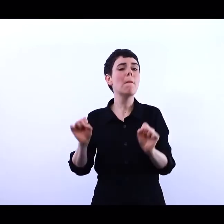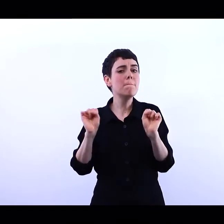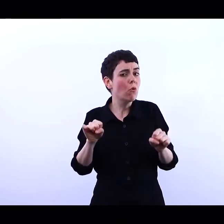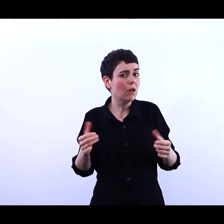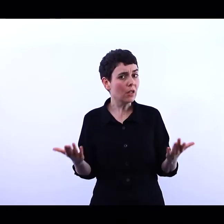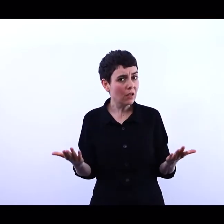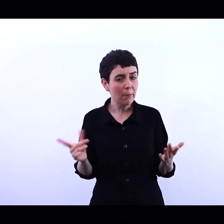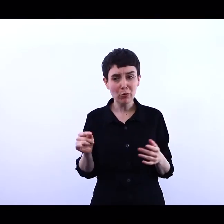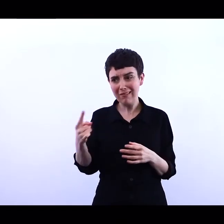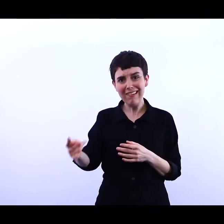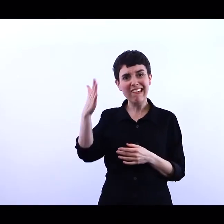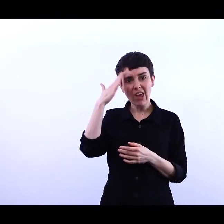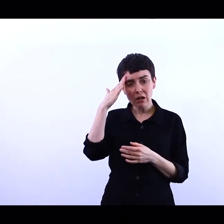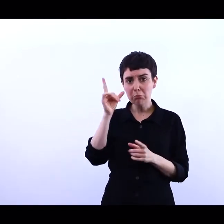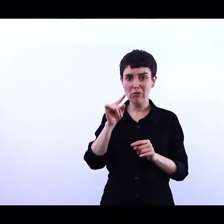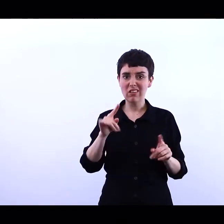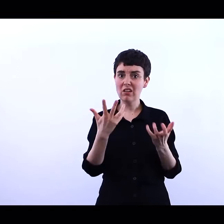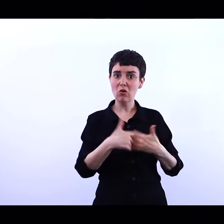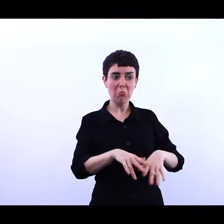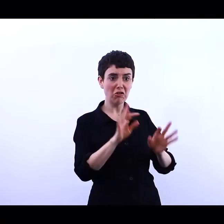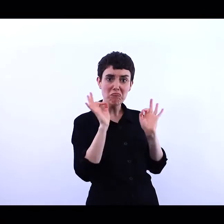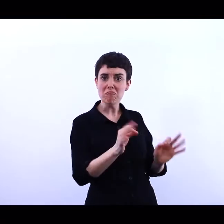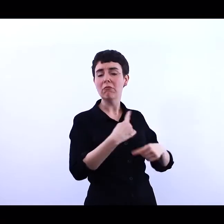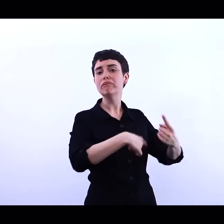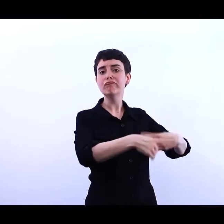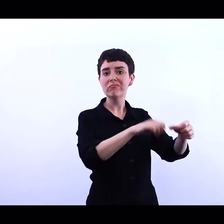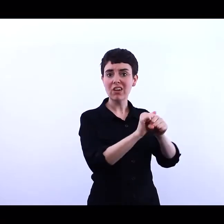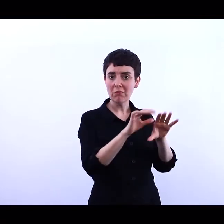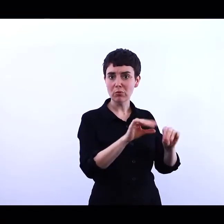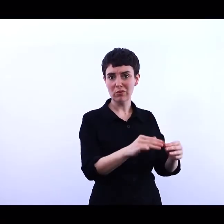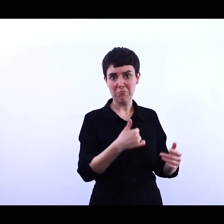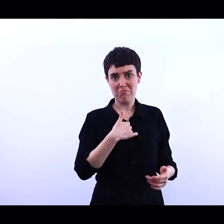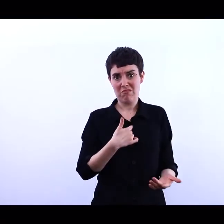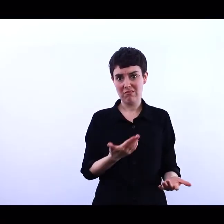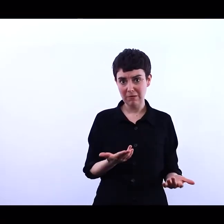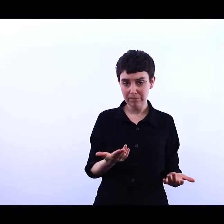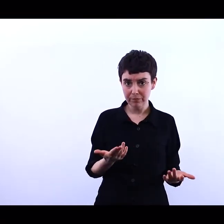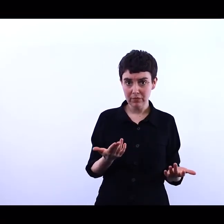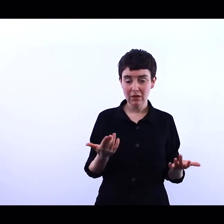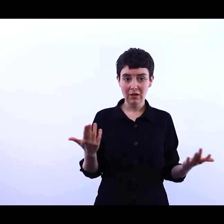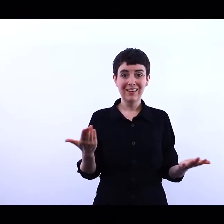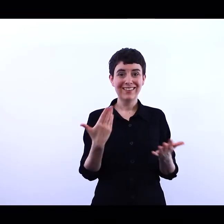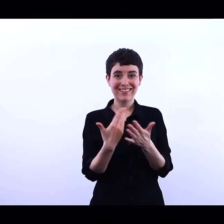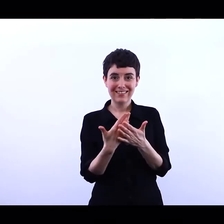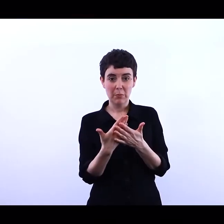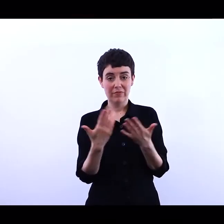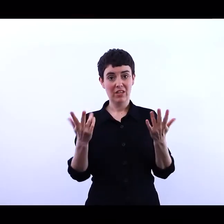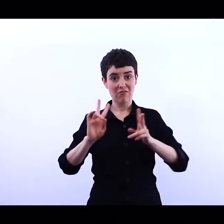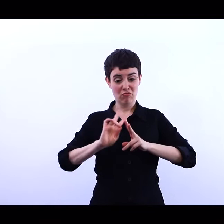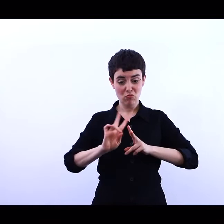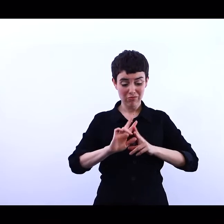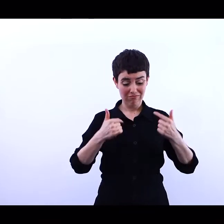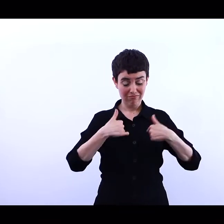to say that one candidate's previous use of a version of a tool that you use is